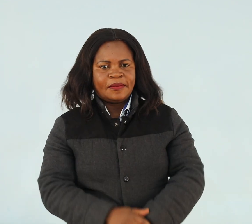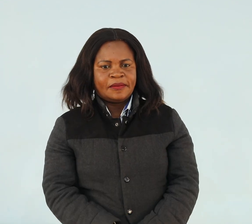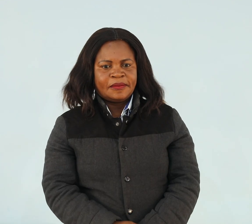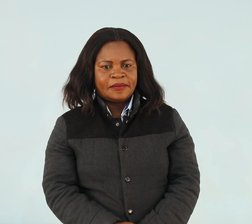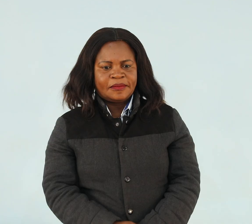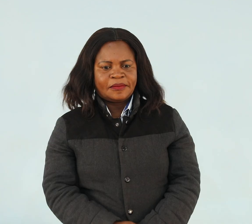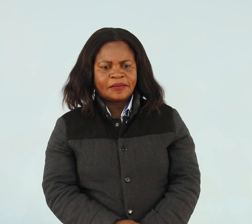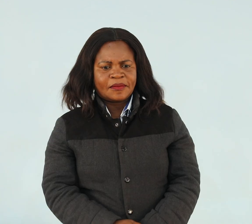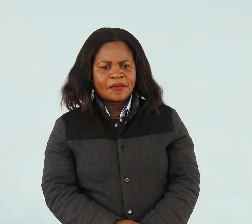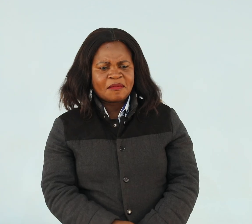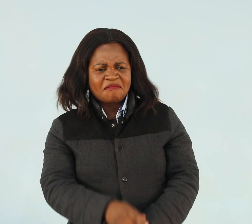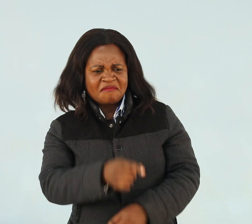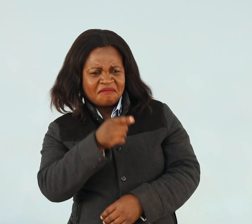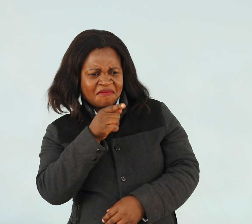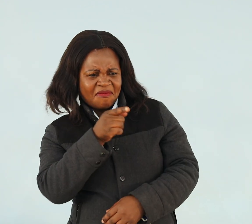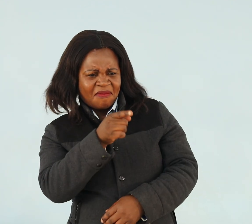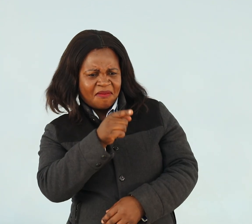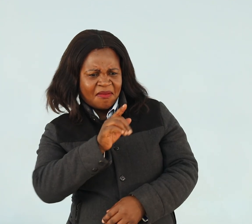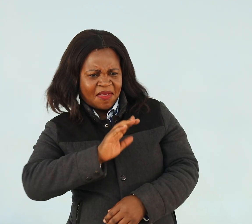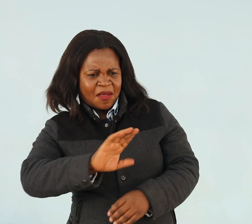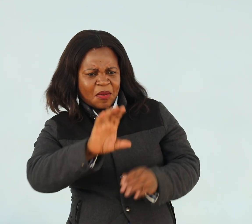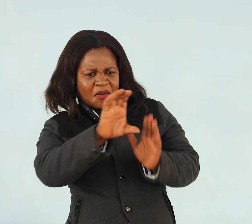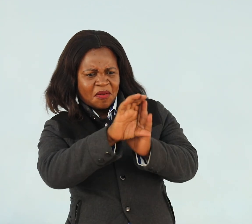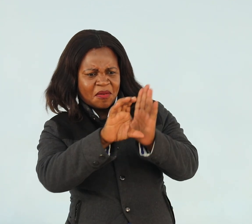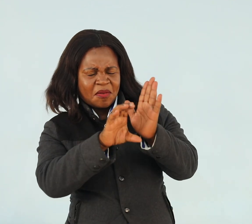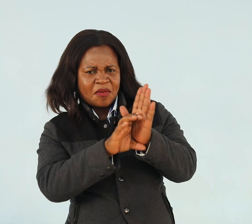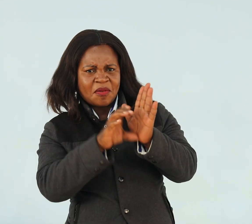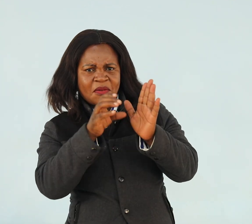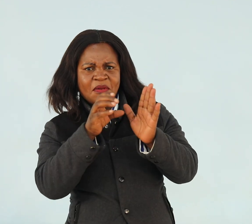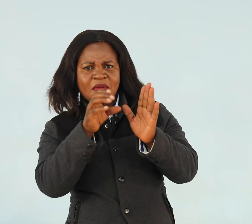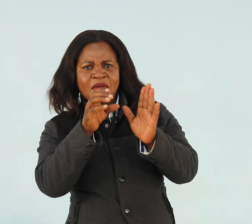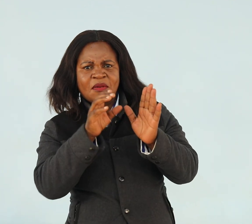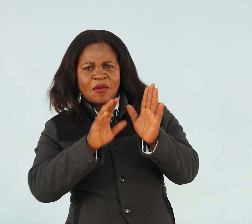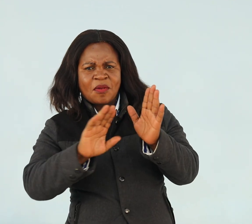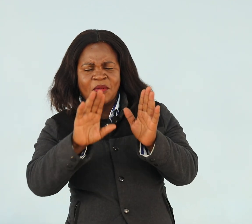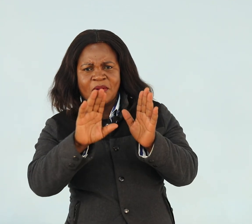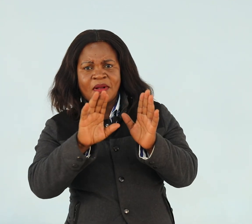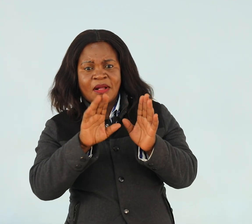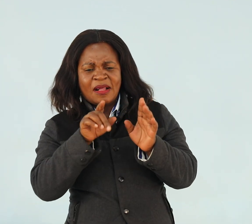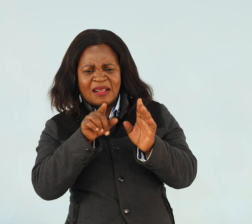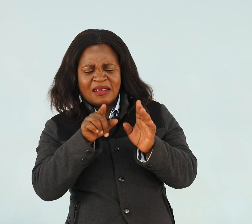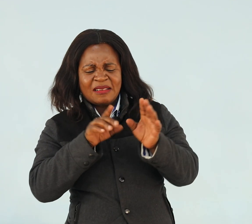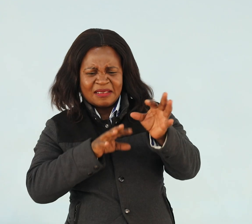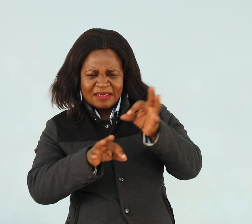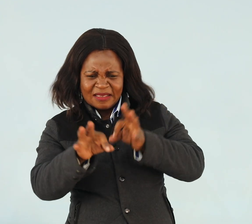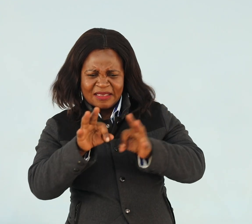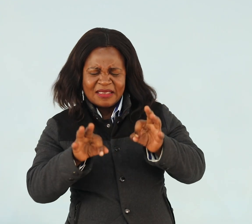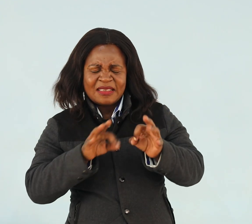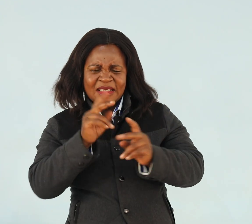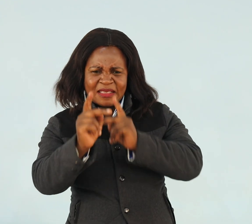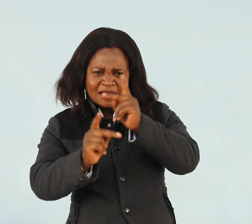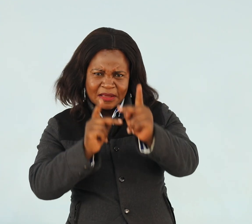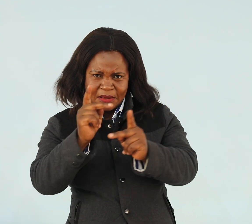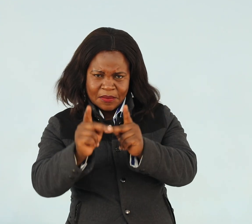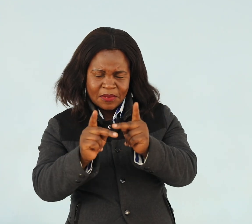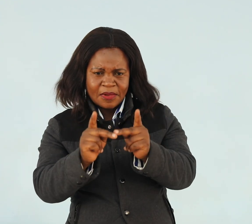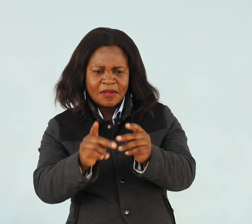Article 52 of the Constitution is amended to clarify the process for filing nominations